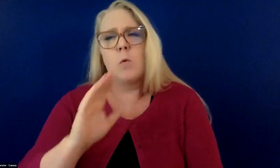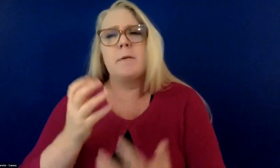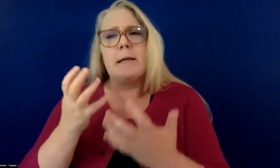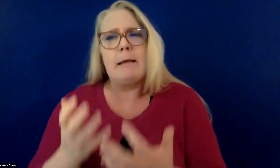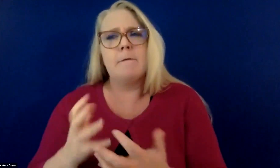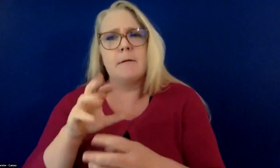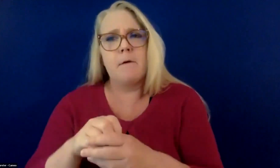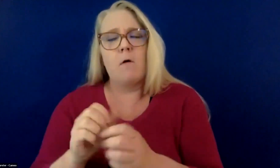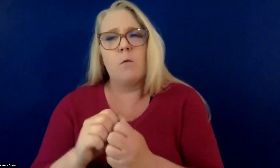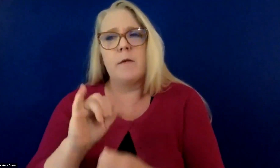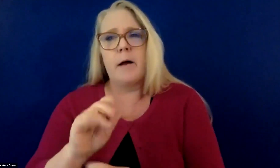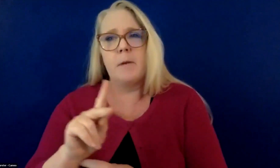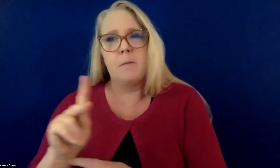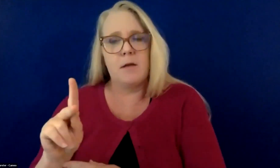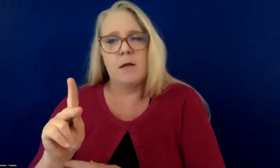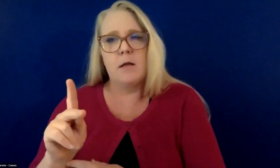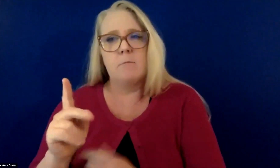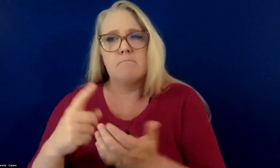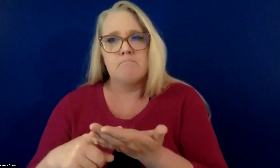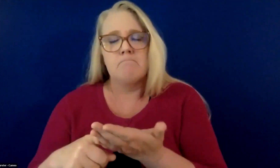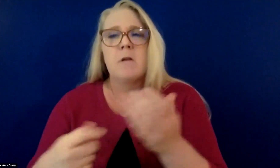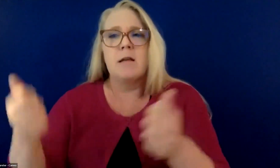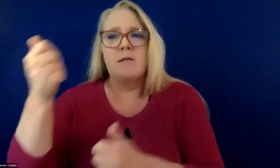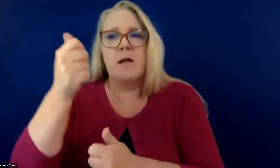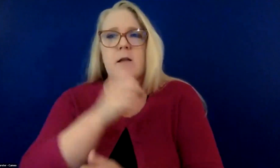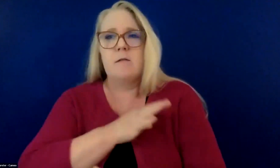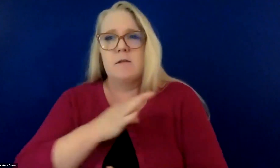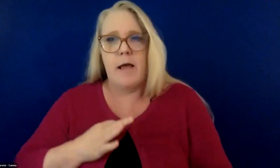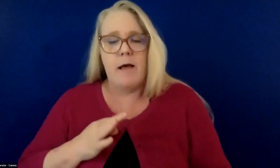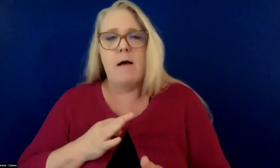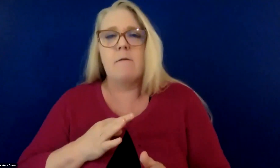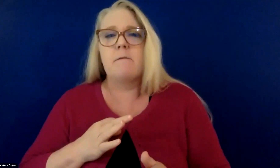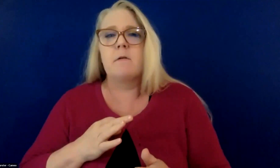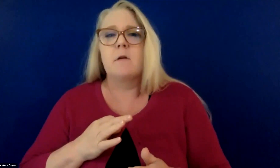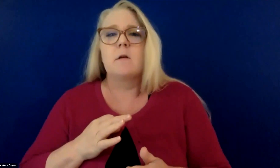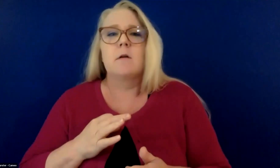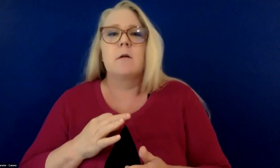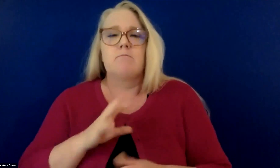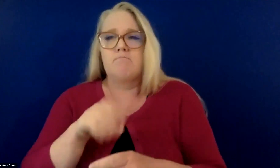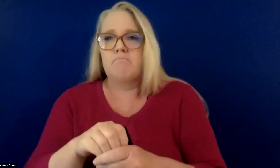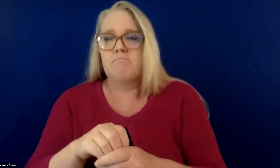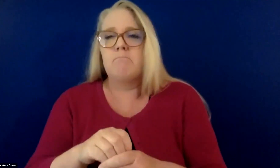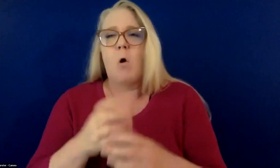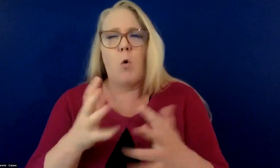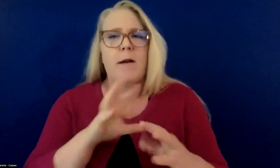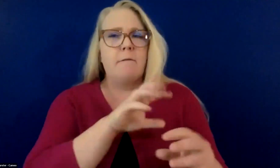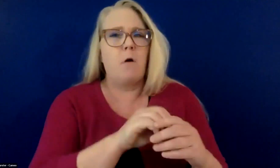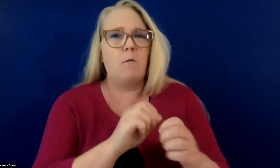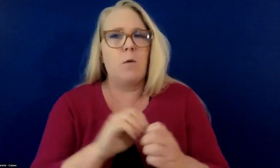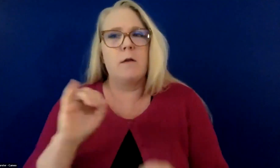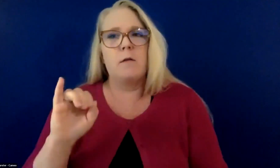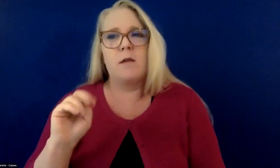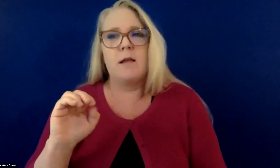IPP discussions with our executive staff. We're already involved in the intake discussions with